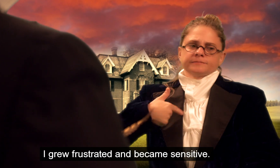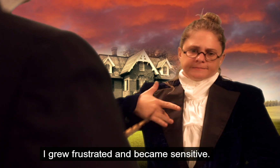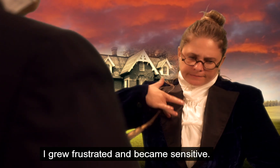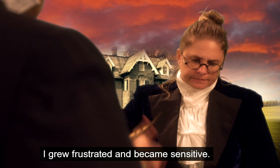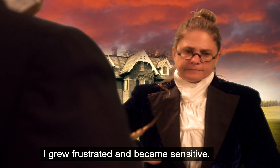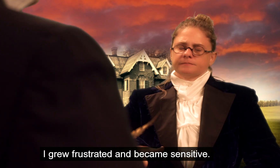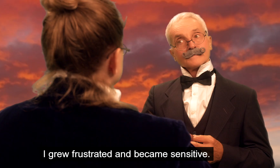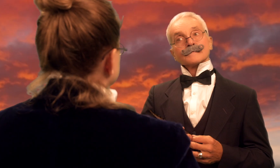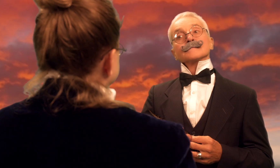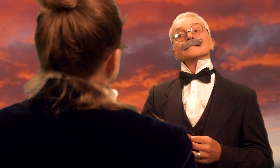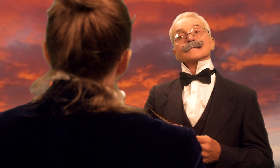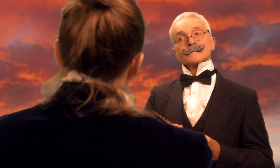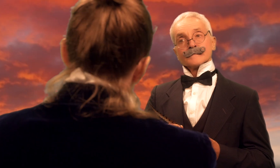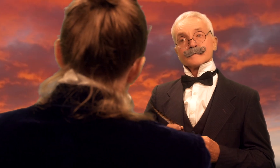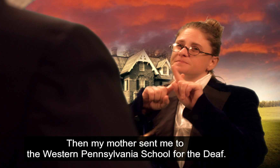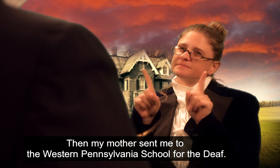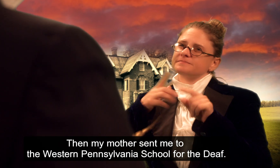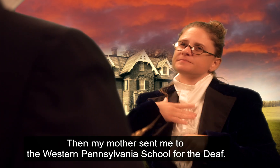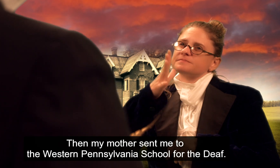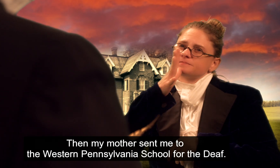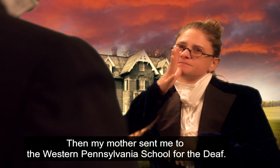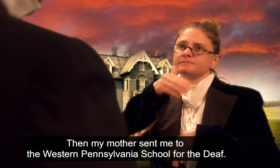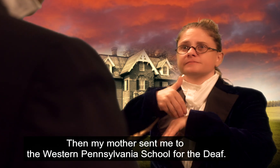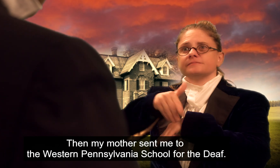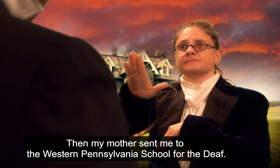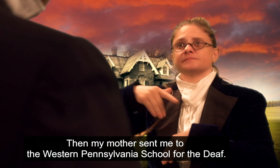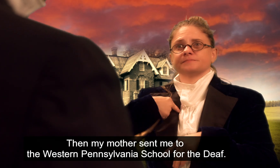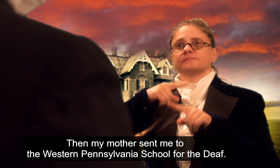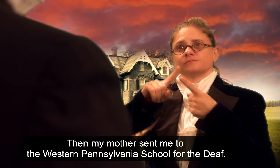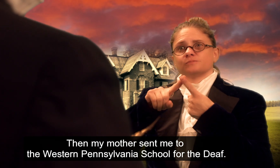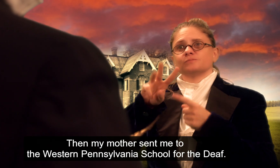became sensitive. Then, my mother sent me to the Western